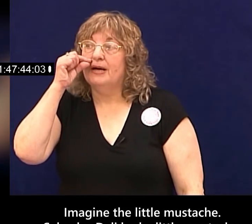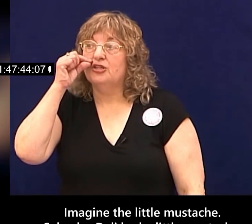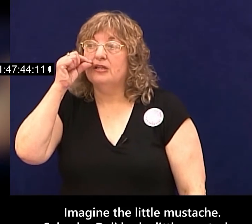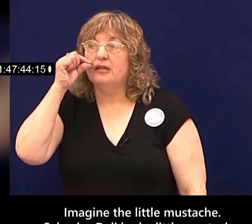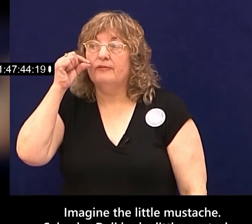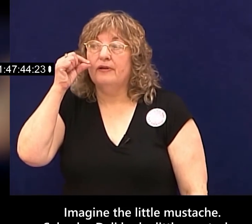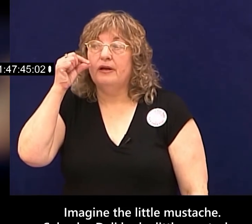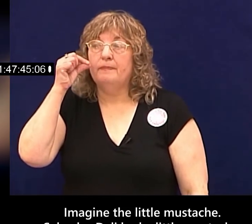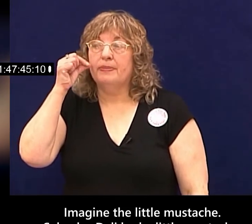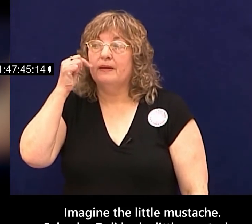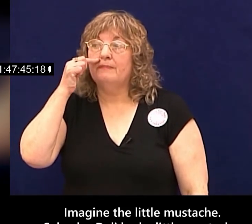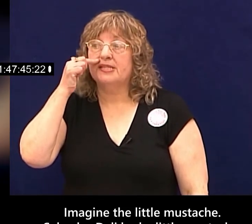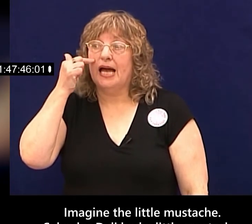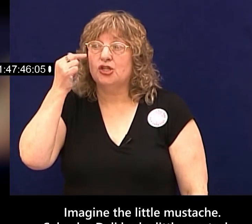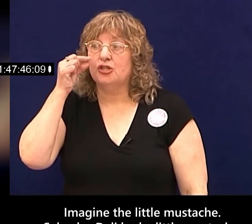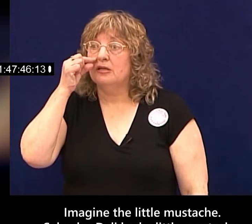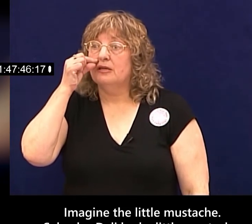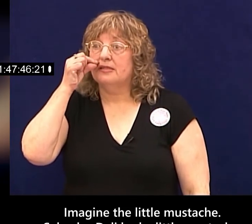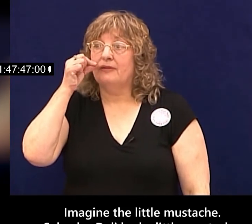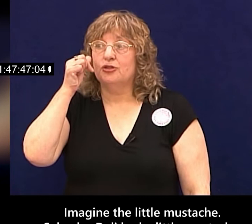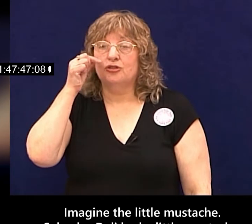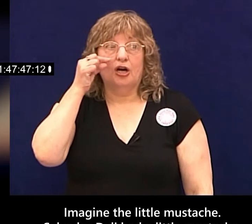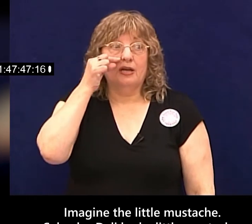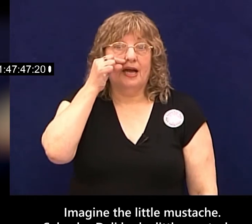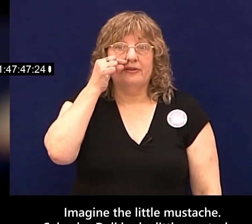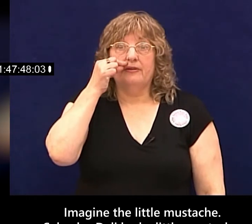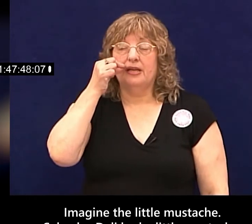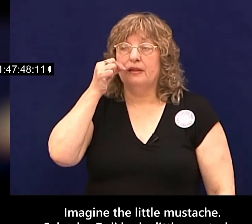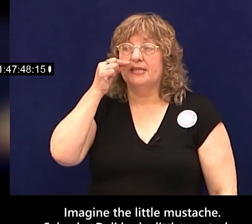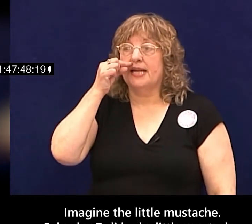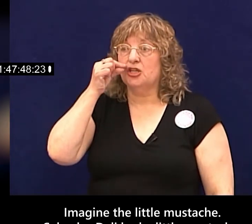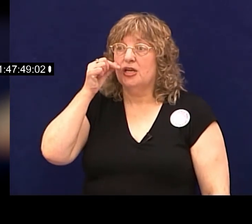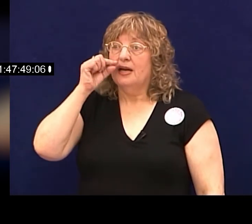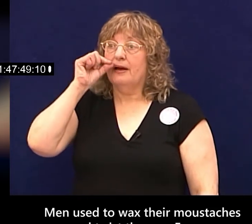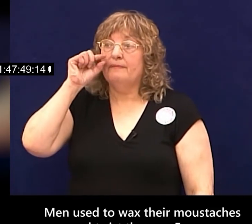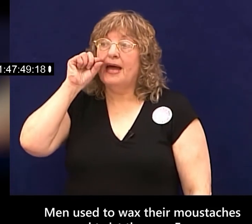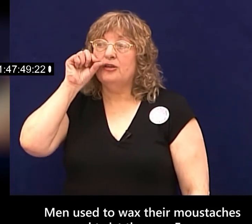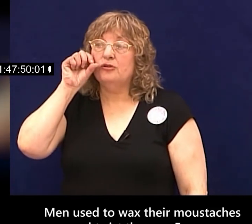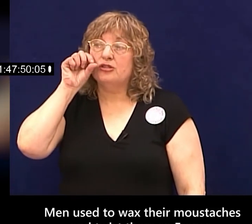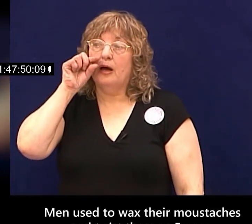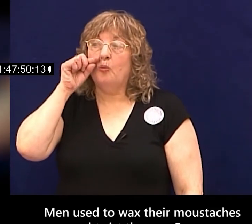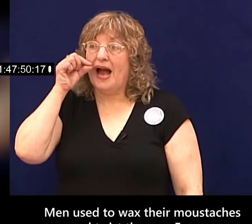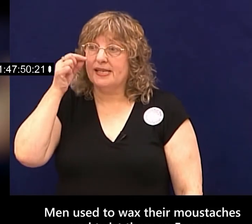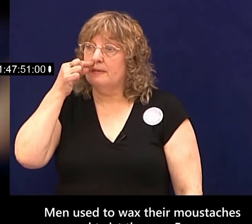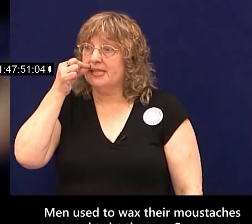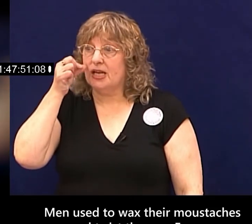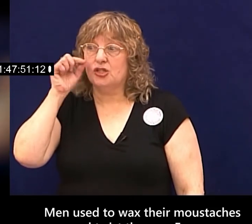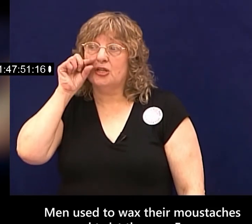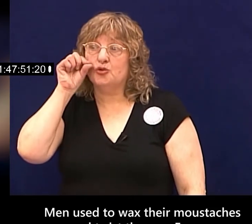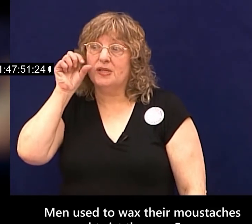Imagine the little moustache. Salvador Dali had a little moustache, and men used to wax their moustaches and twist